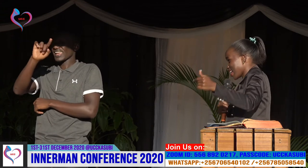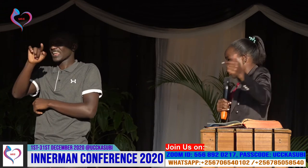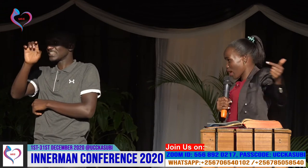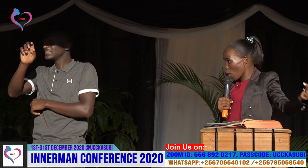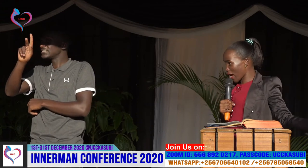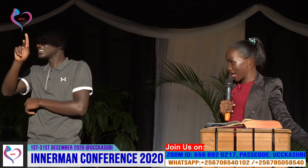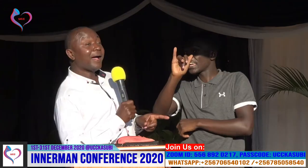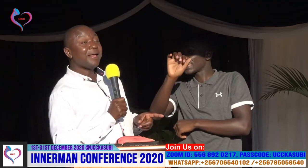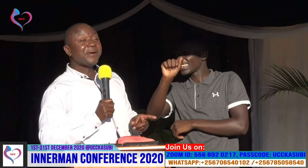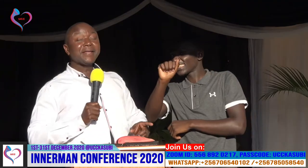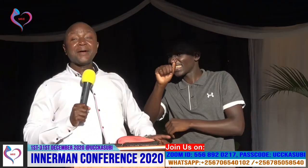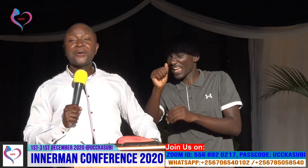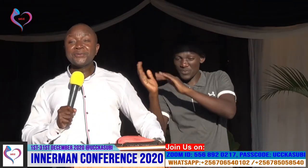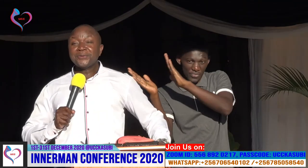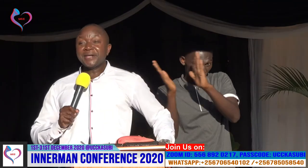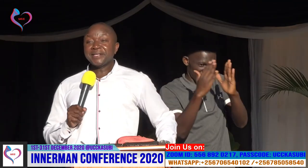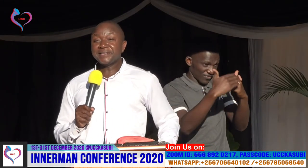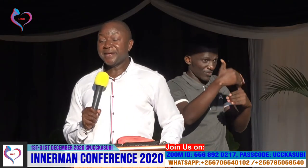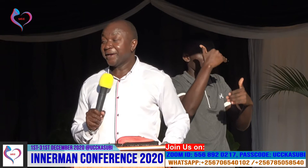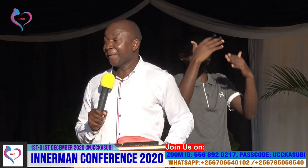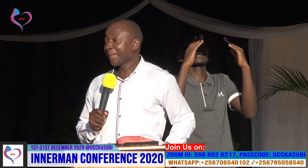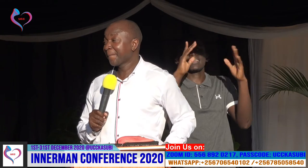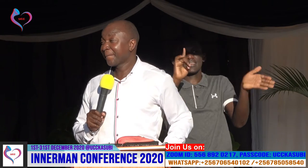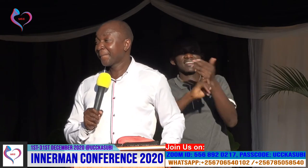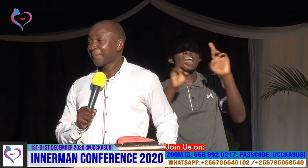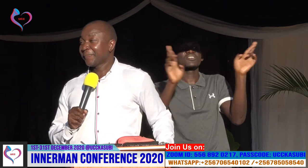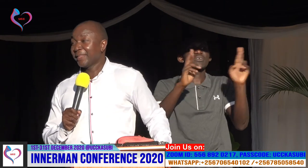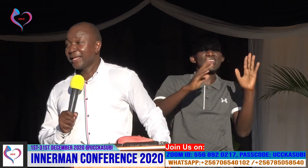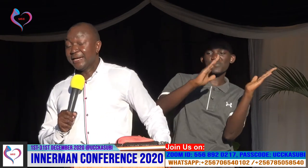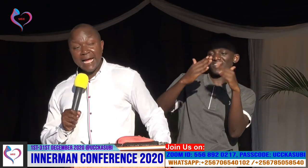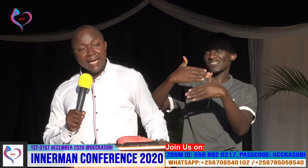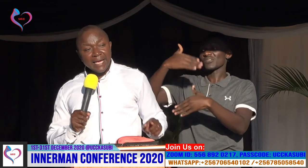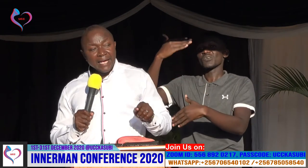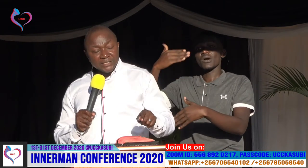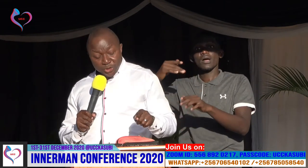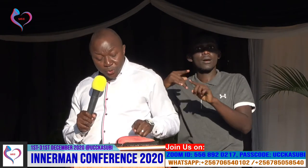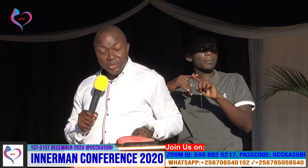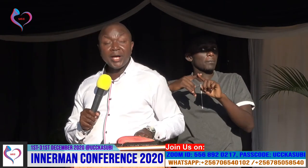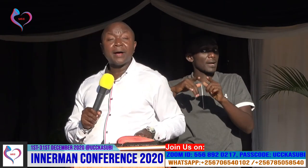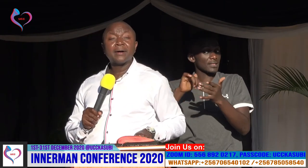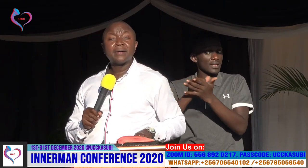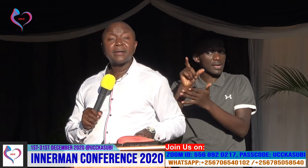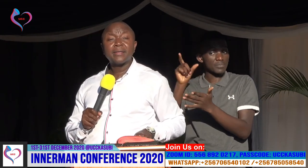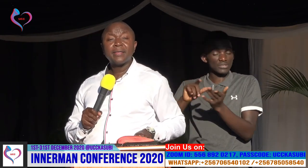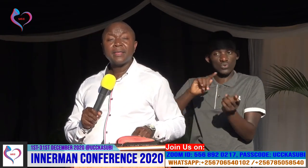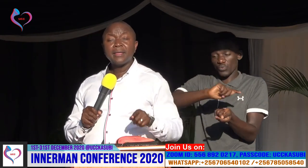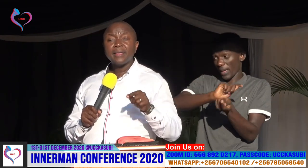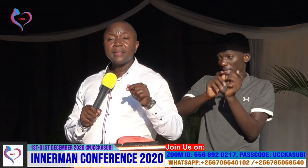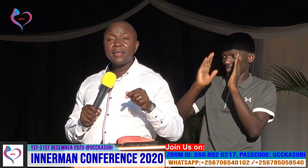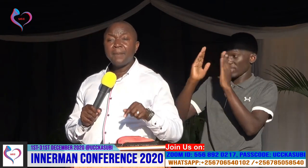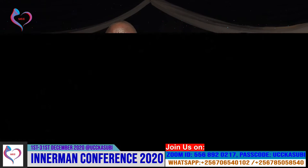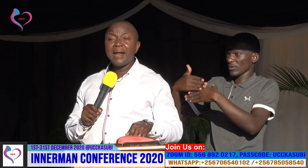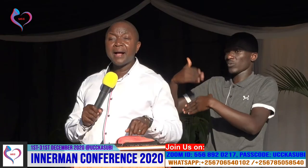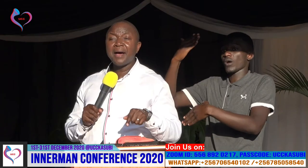Ezekiel, turn to the wall. Okay, prepare yourselves to turn to the wall. But he who turned to